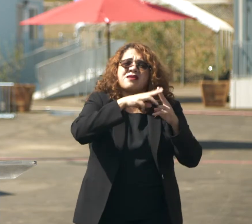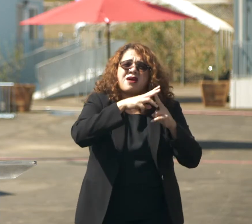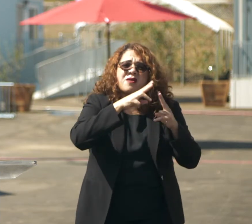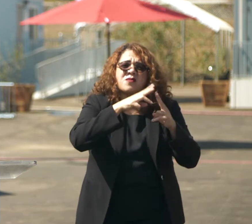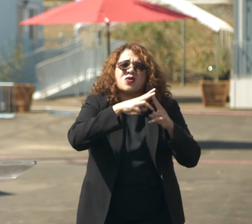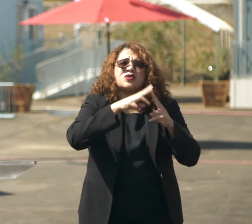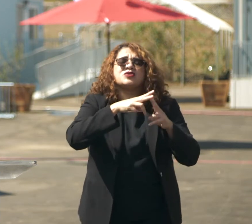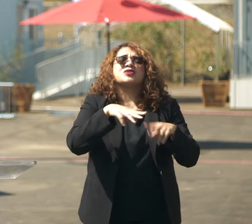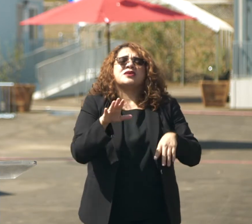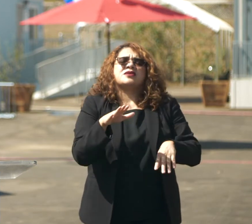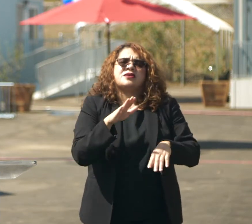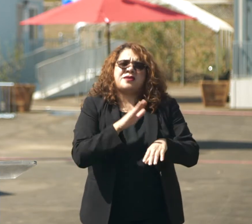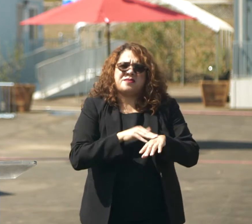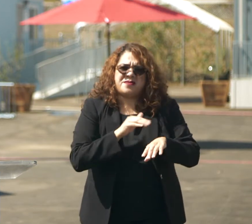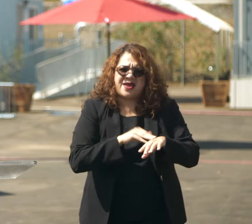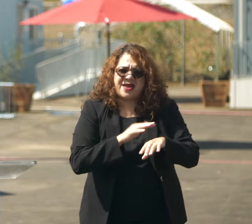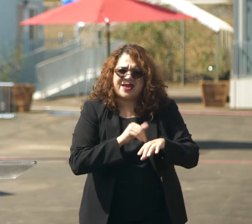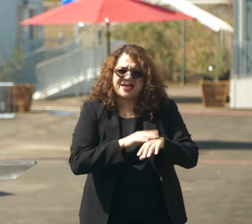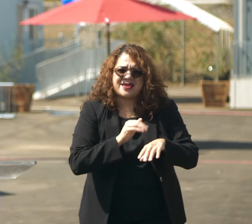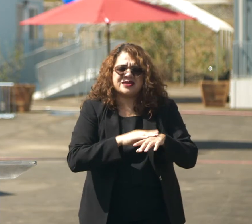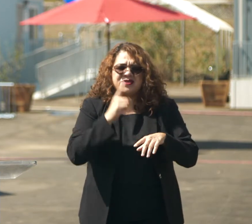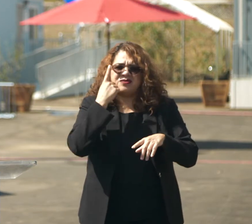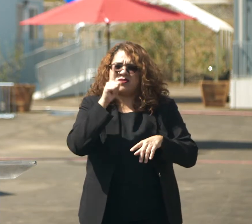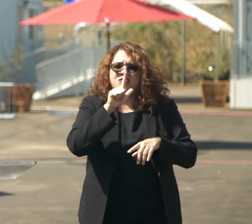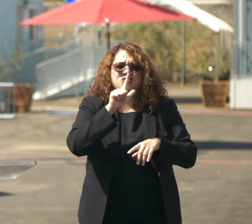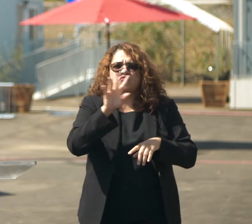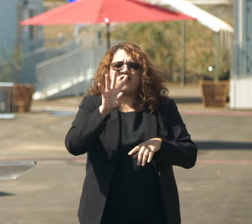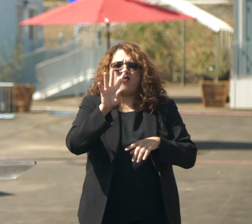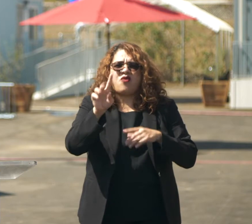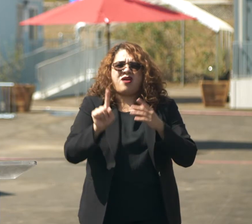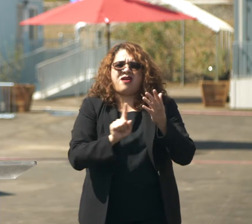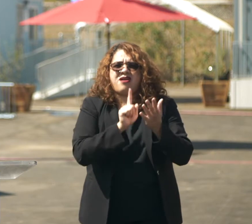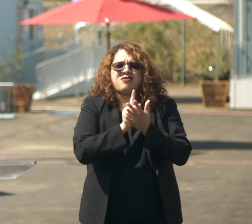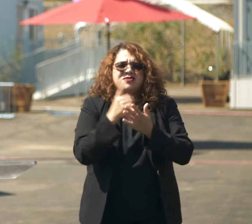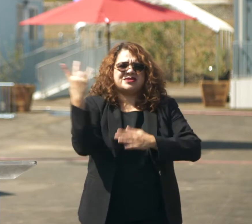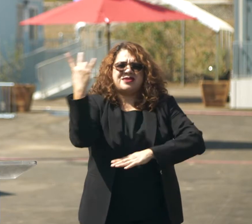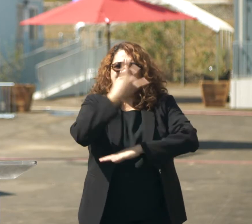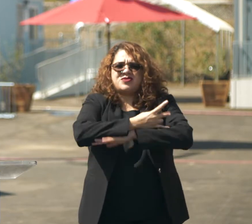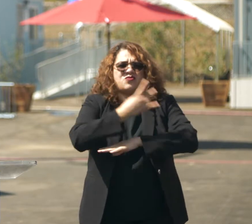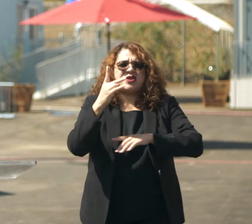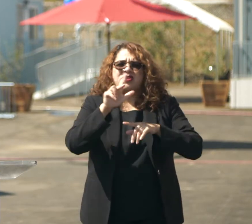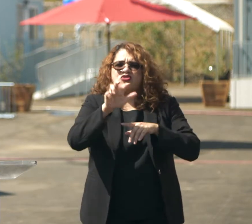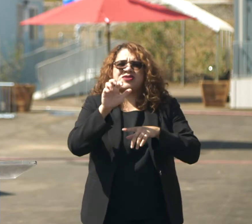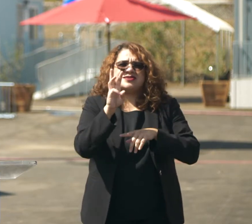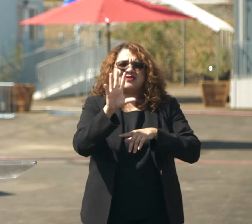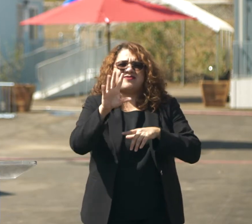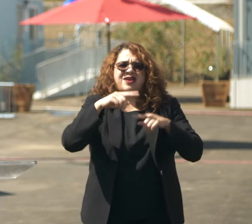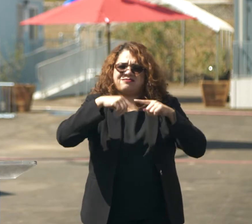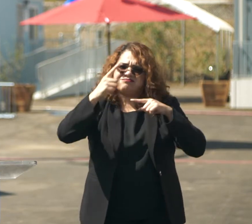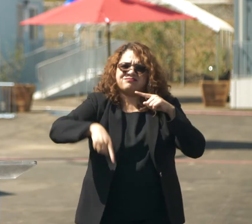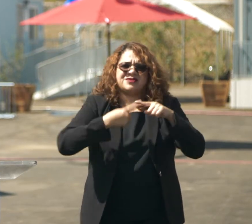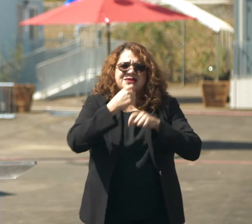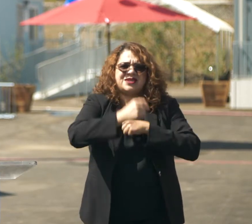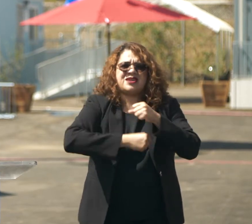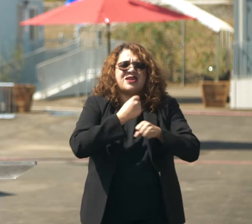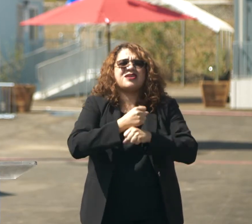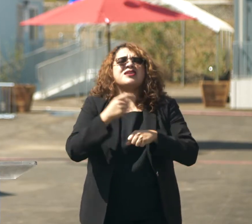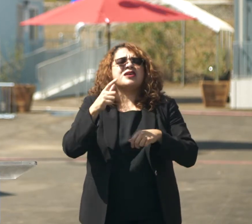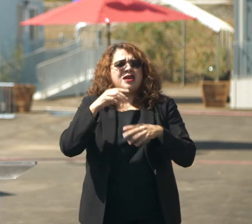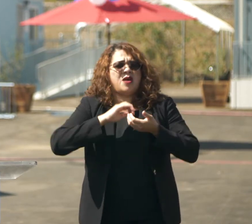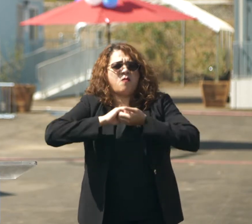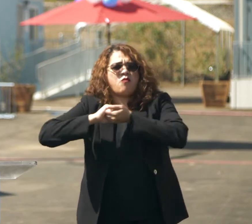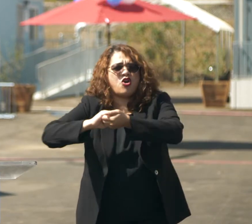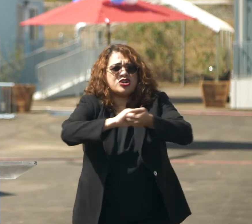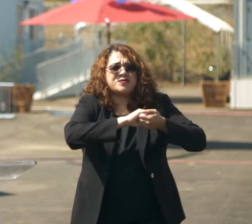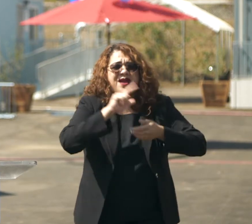pets every single night of the year. This is a municipal-run facility with partnerships with the county